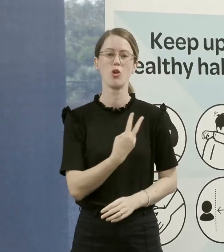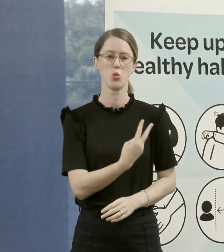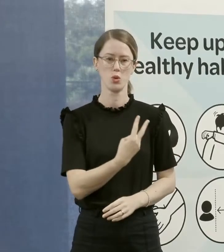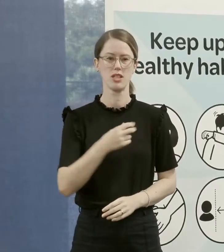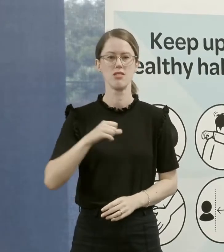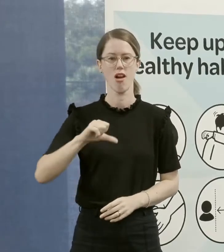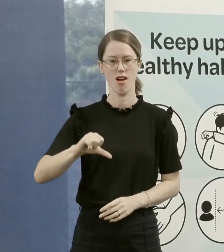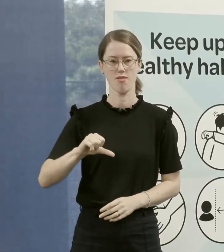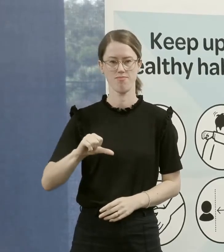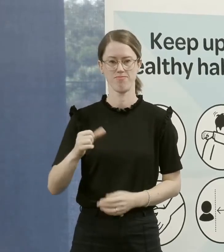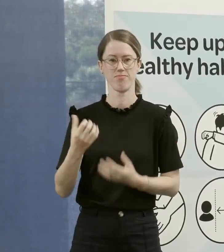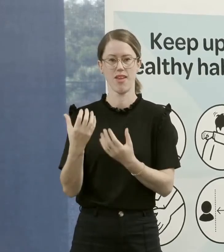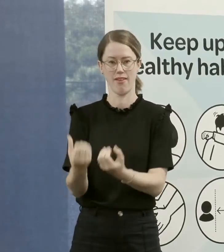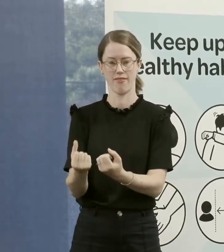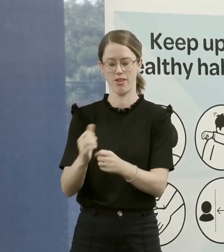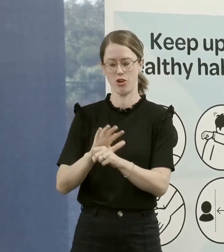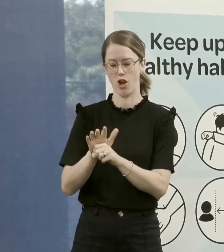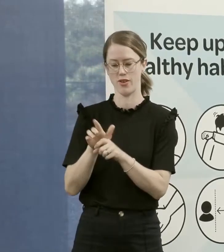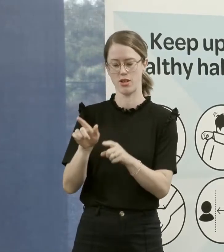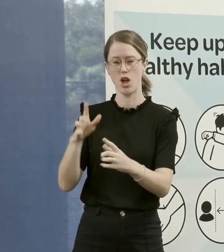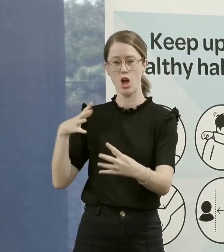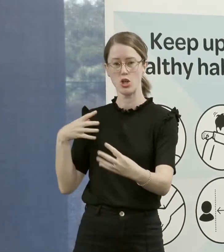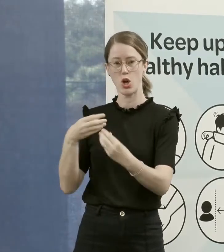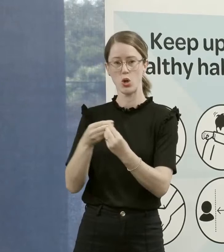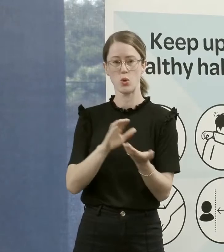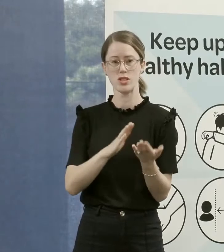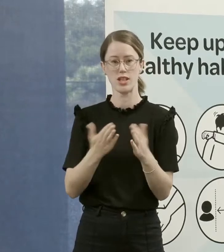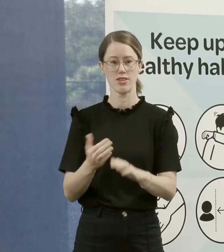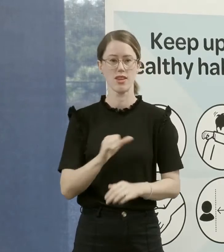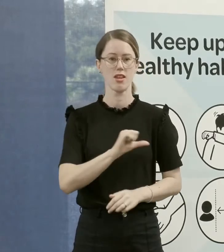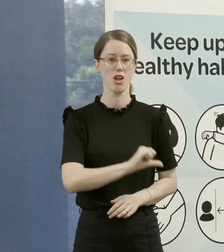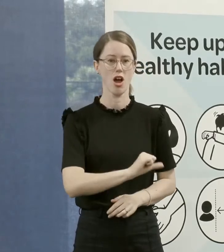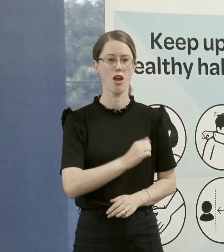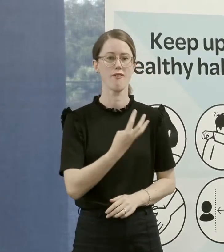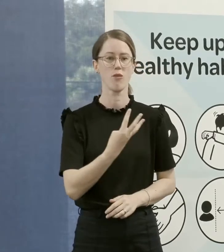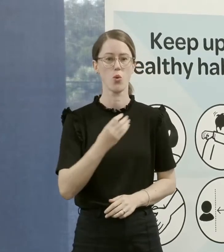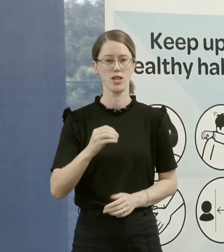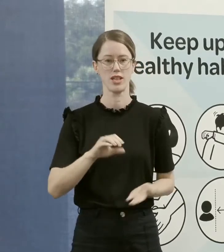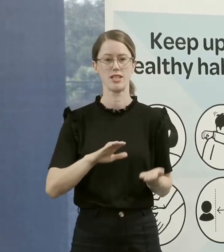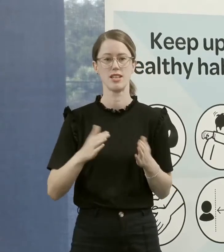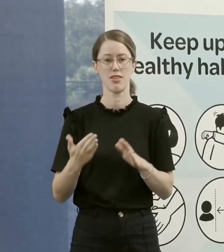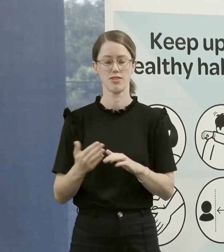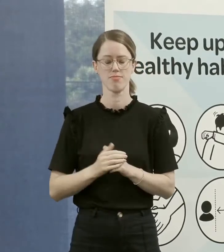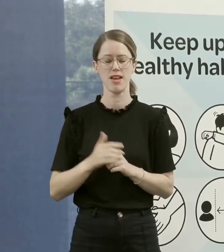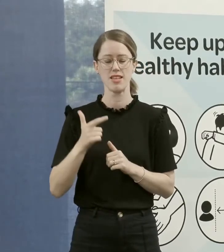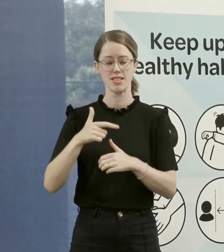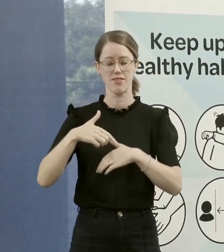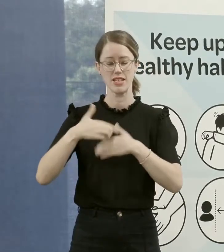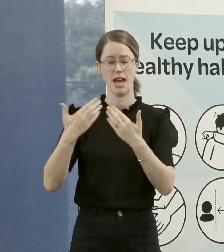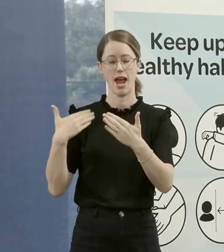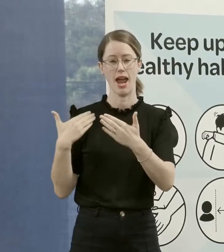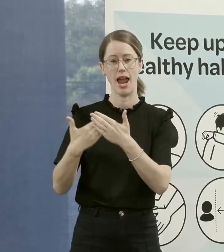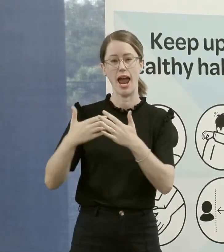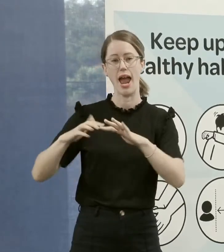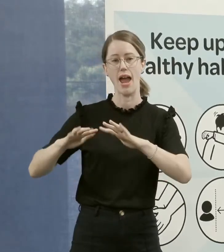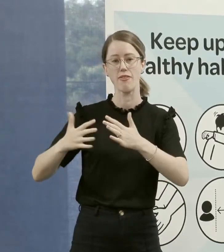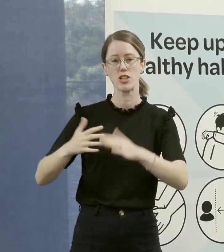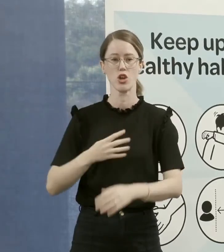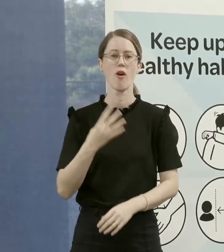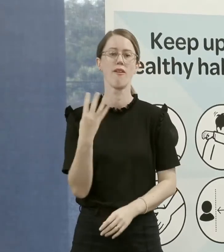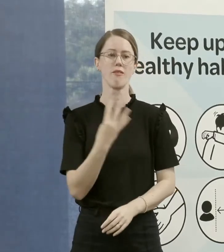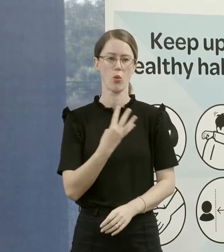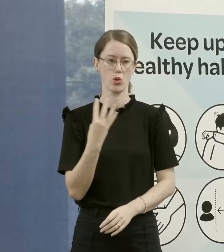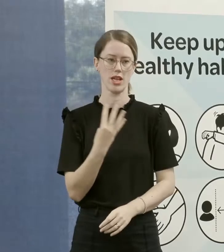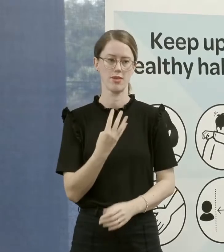with Covid-19, and so the total now comes to 940 deaths, and the 7-day rolling average is at